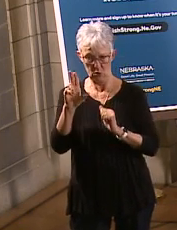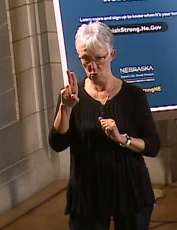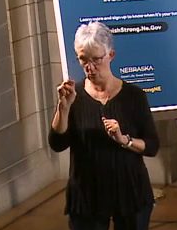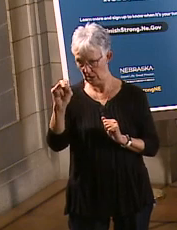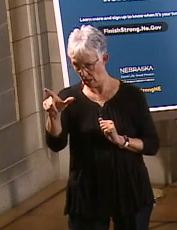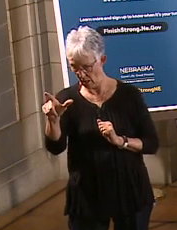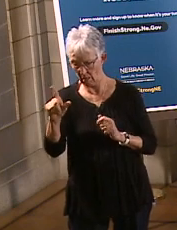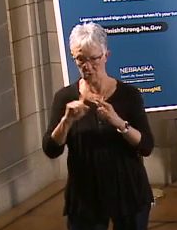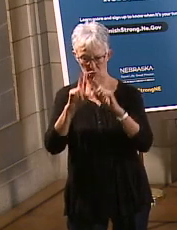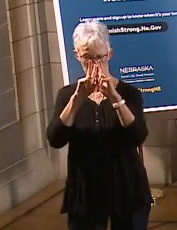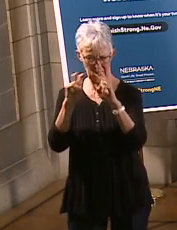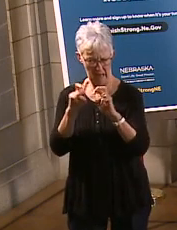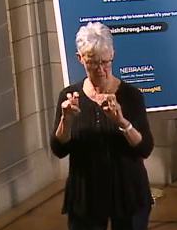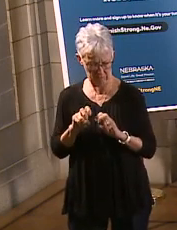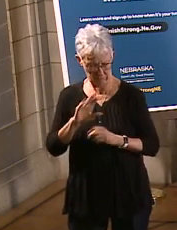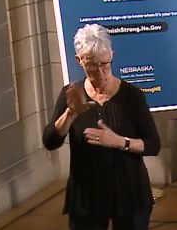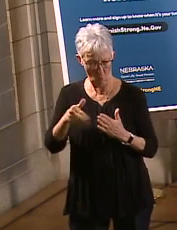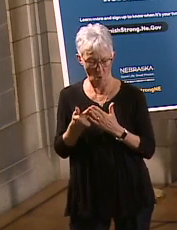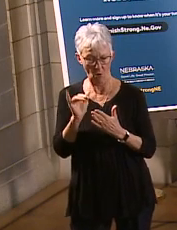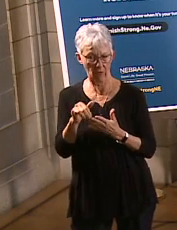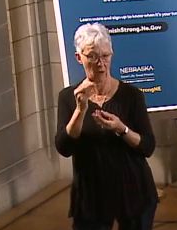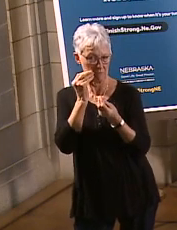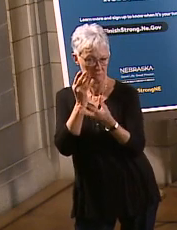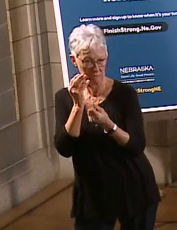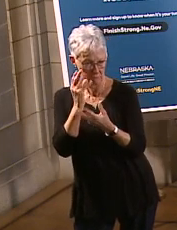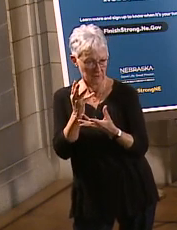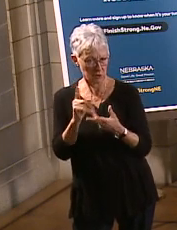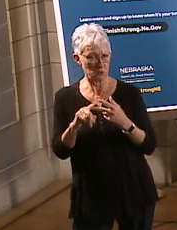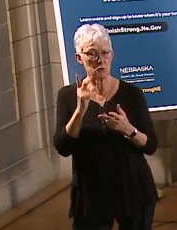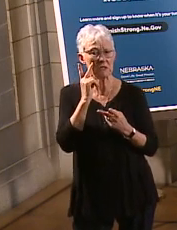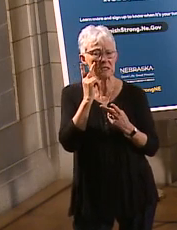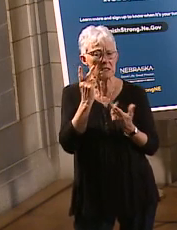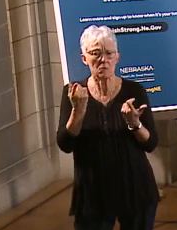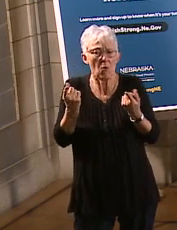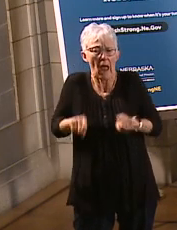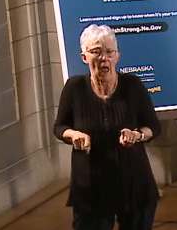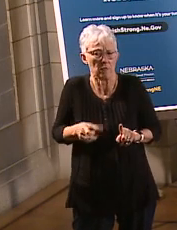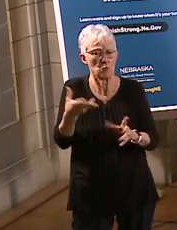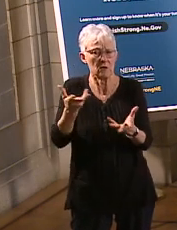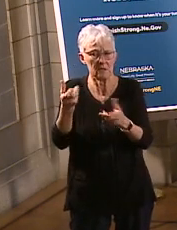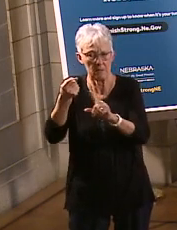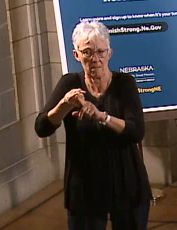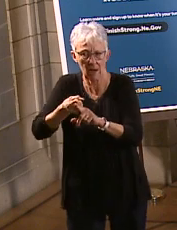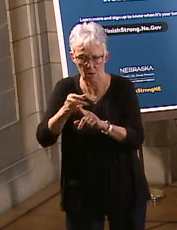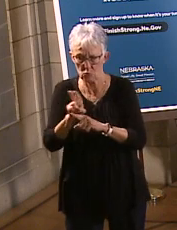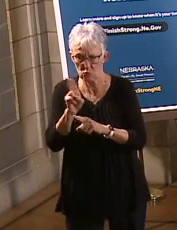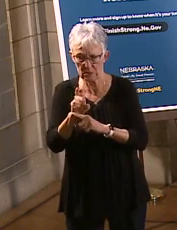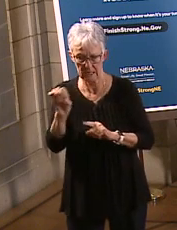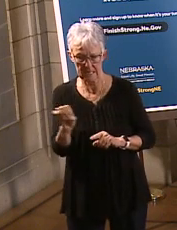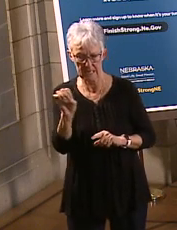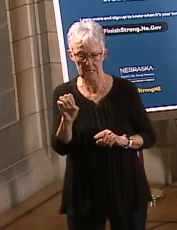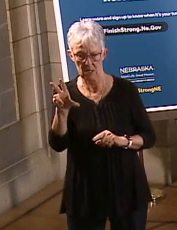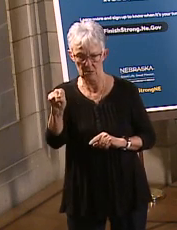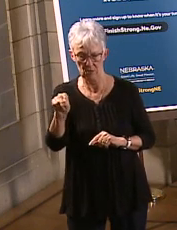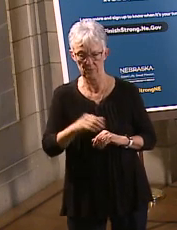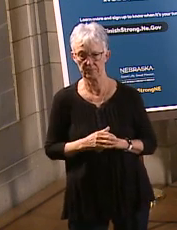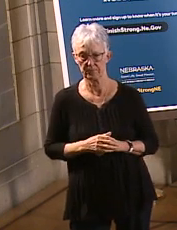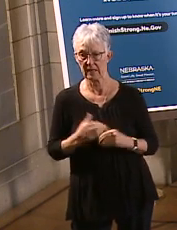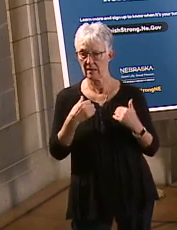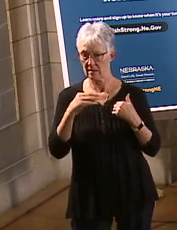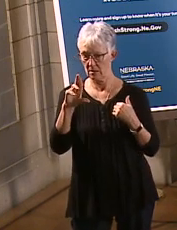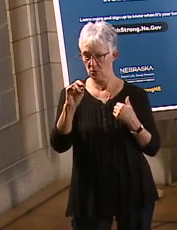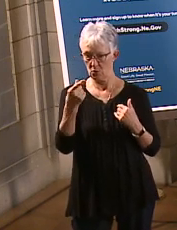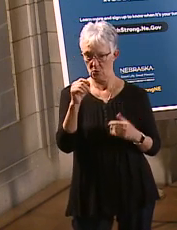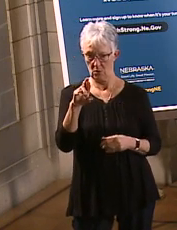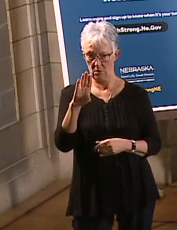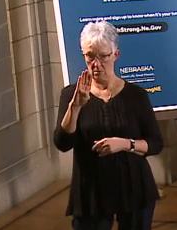that. So today we have two guests around that that are going to be here talking about it. First of all, we've got Roger Berry, who's the administrator